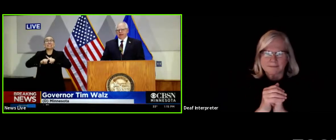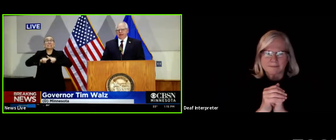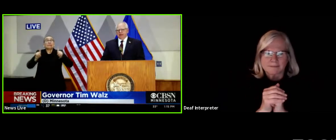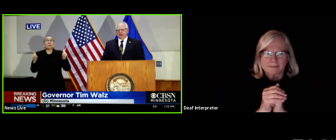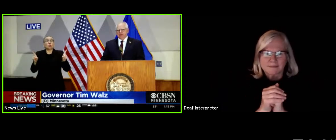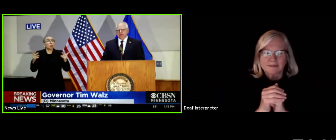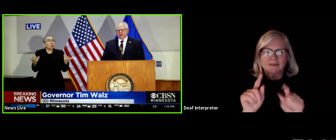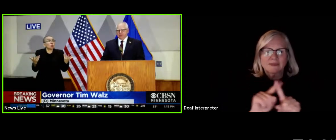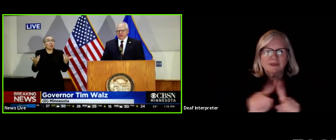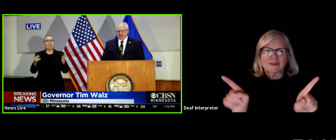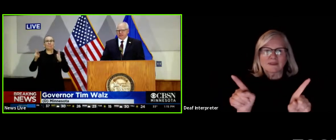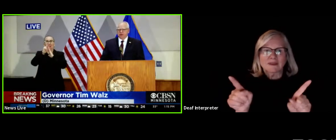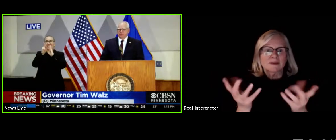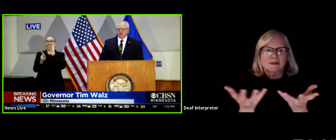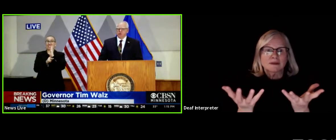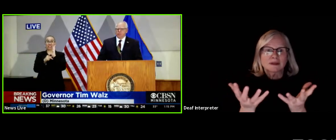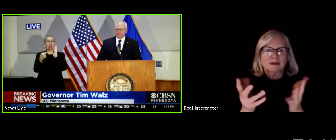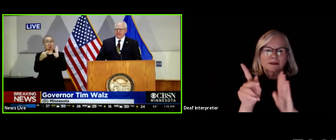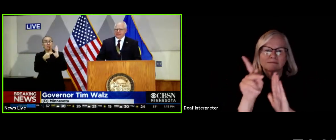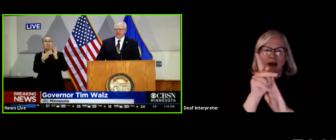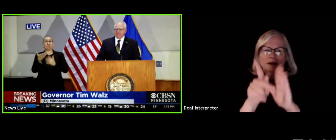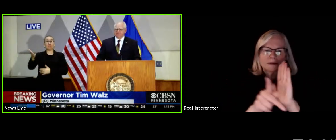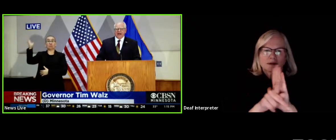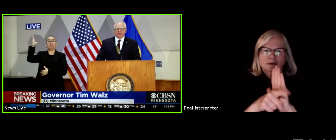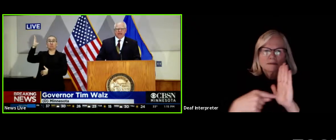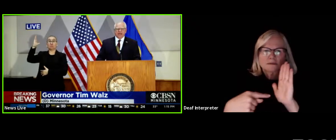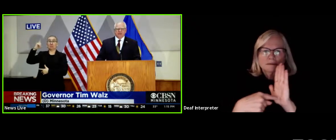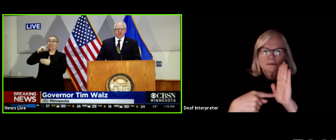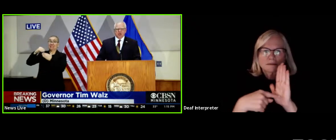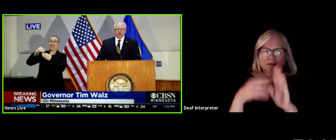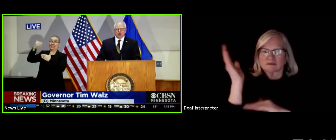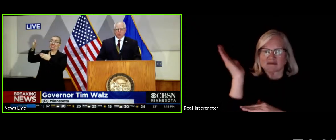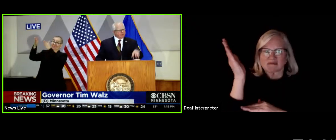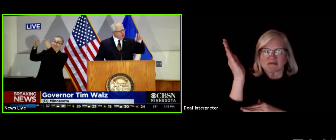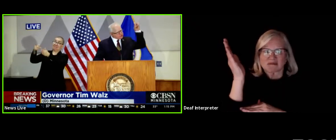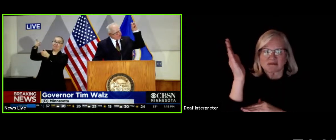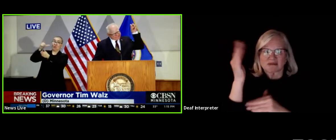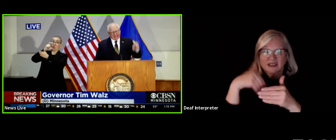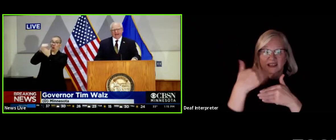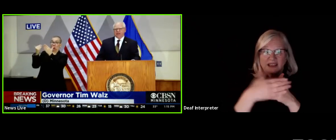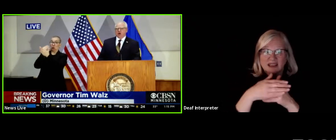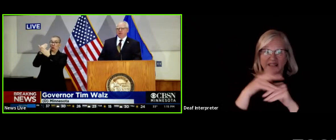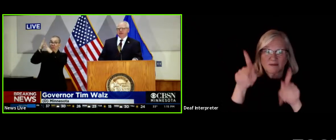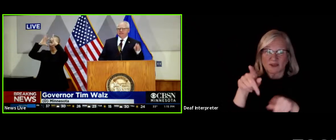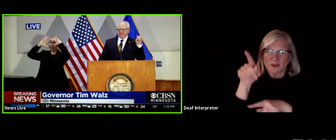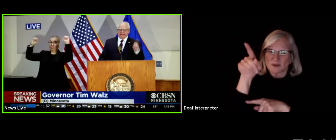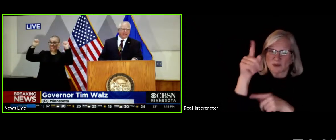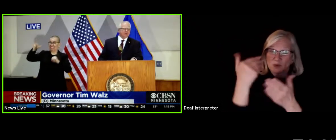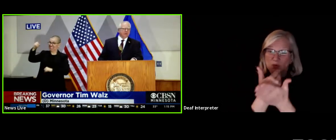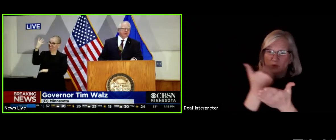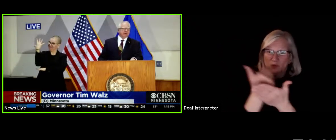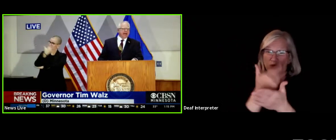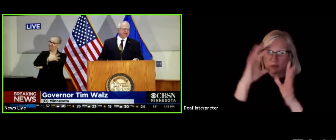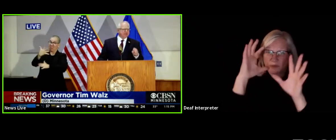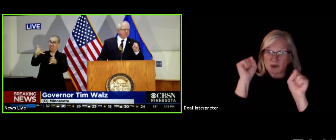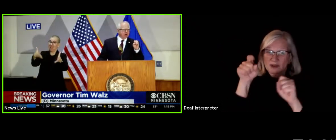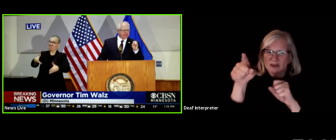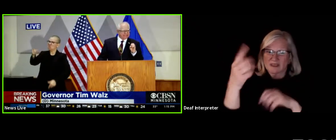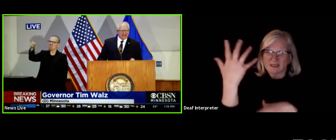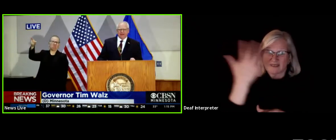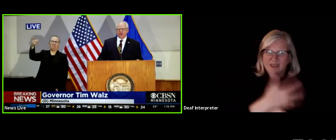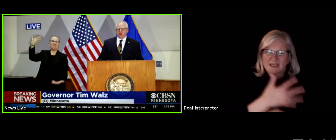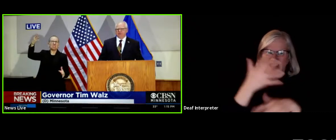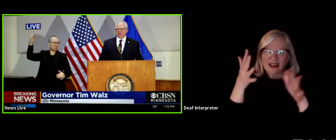by the next president, who will be in 5 days, was focused exactly on this, exactly what we've been asking